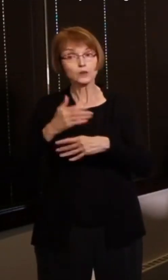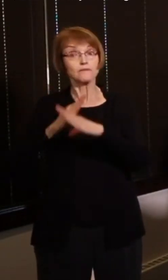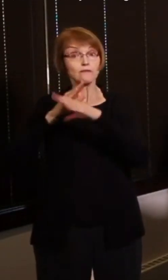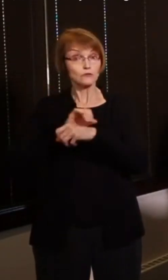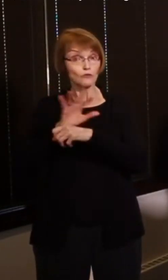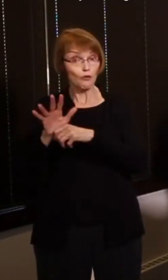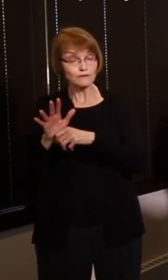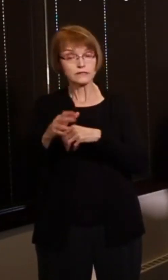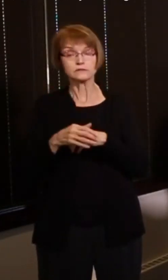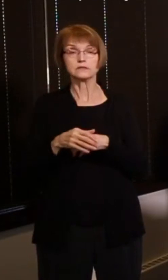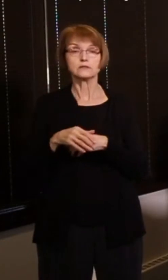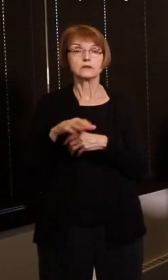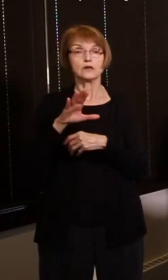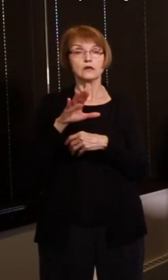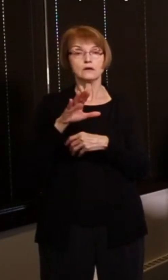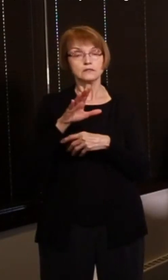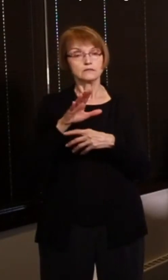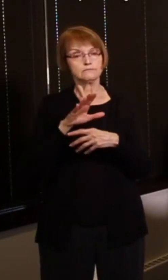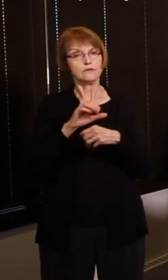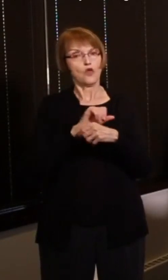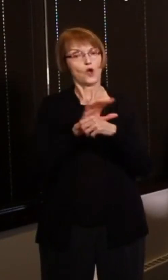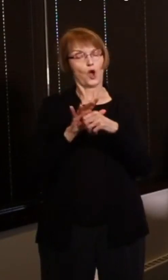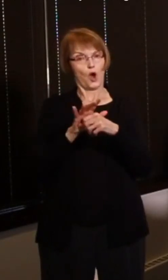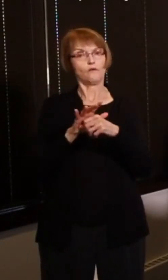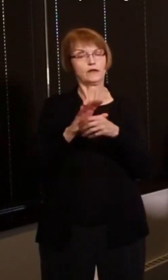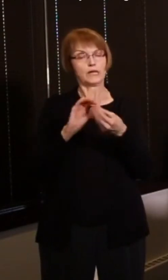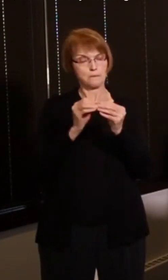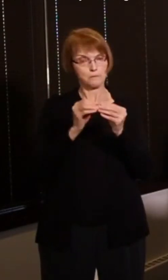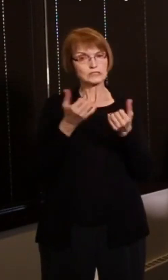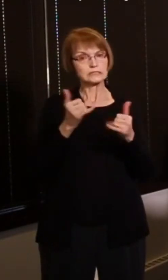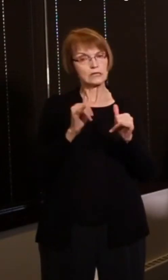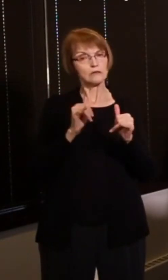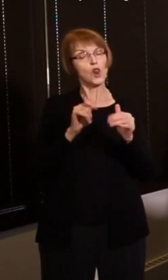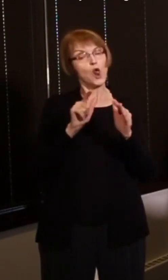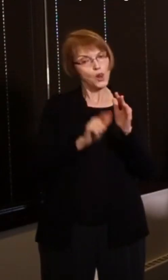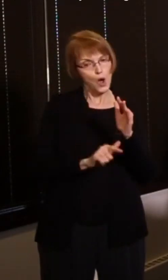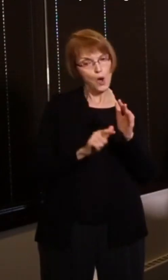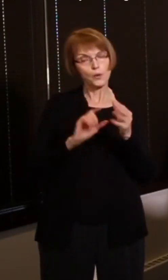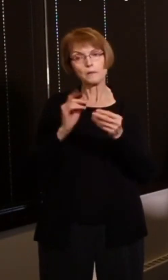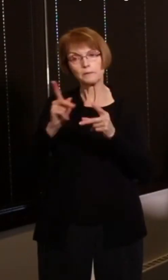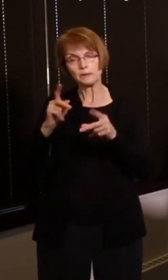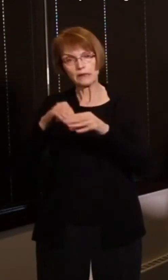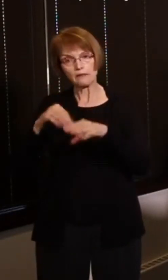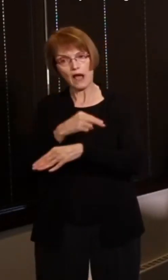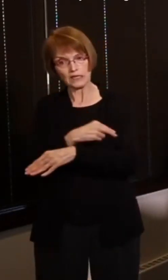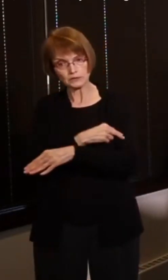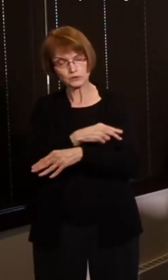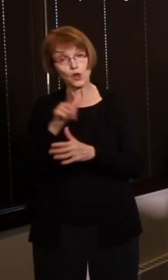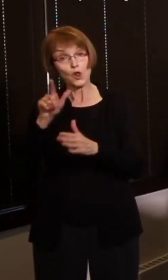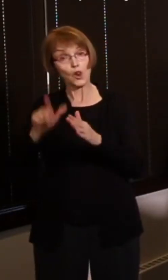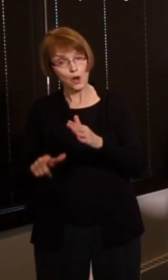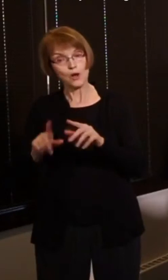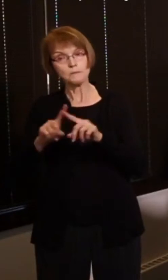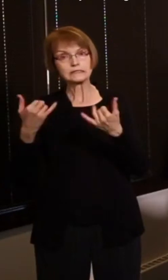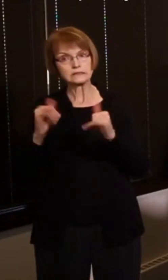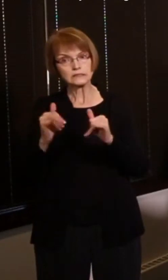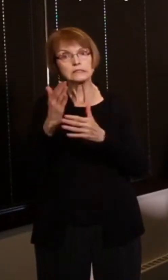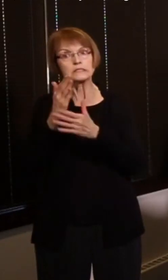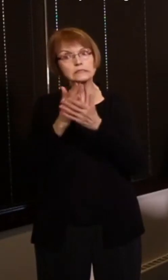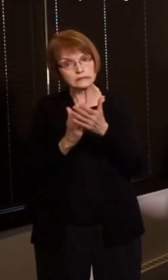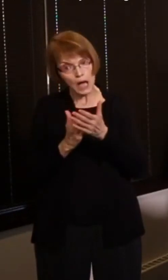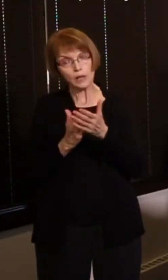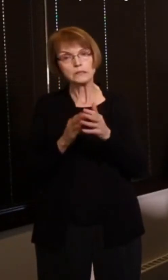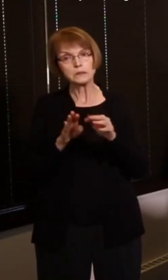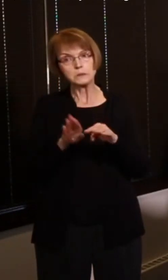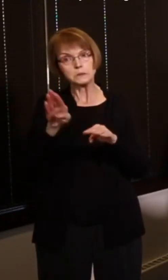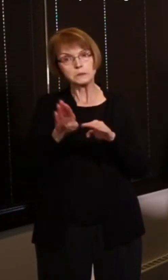COVID cases and hospitalizations are still low, we're seeing some uptick in some areas. Now, nationally, we've